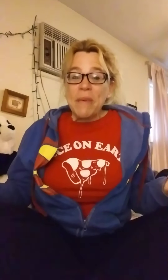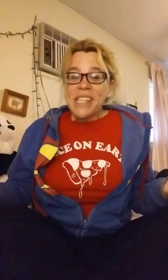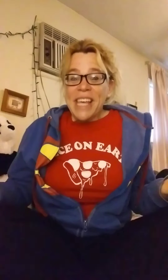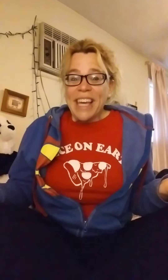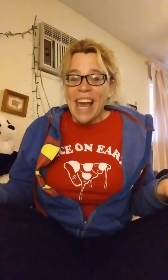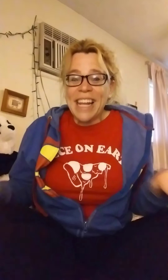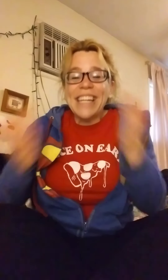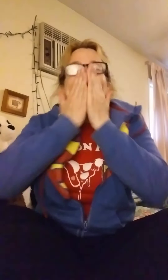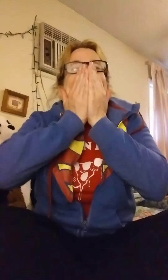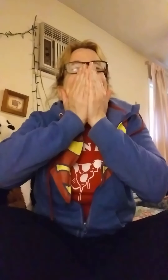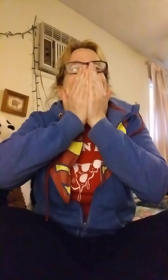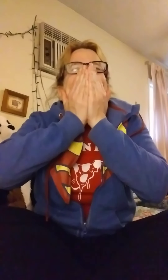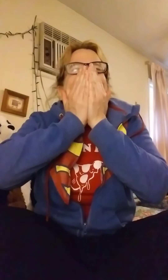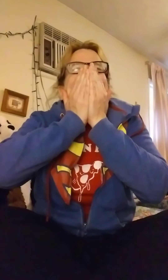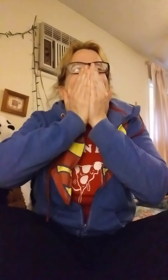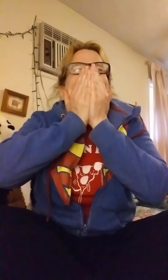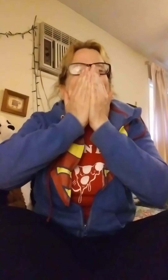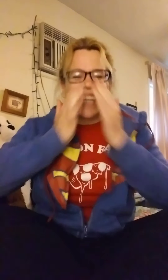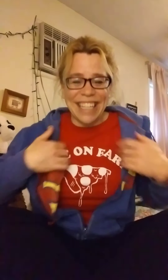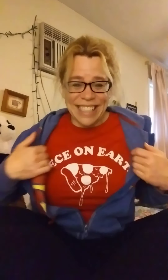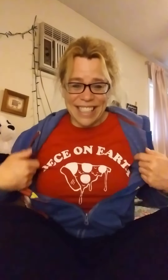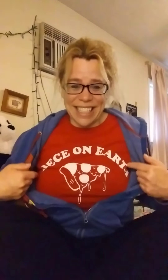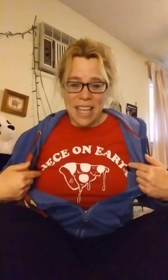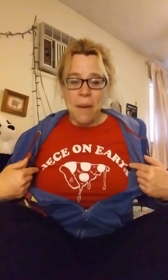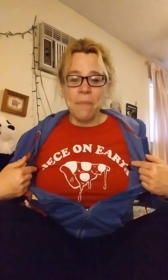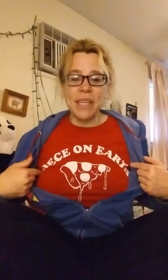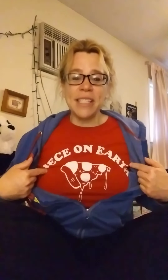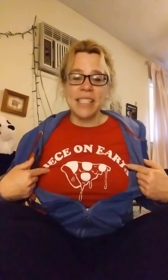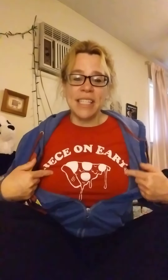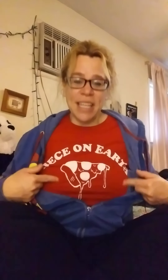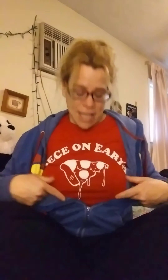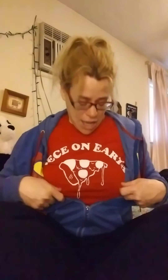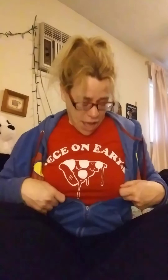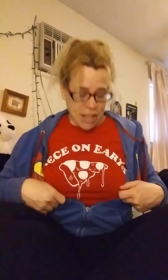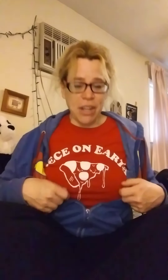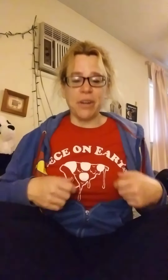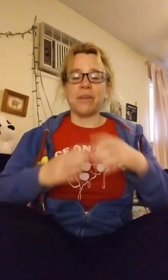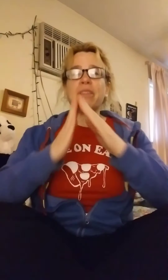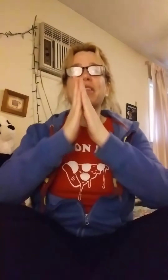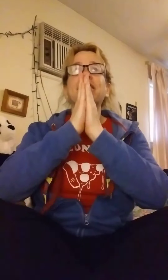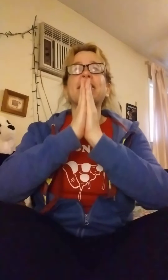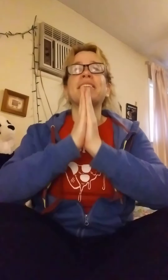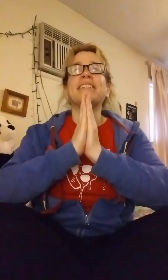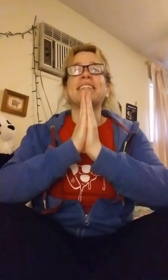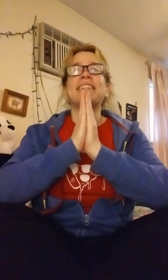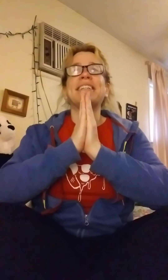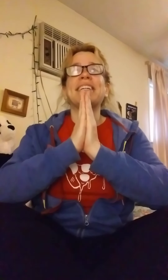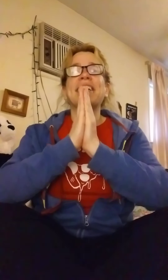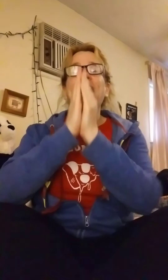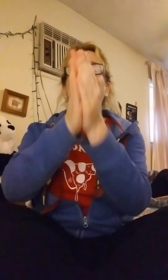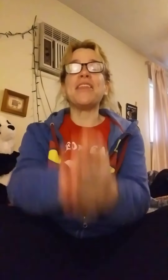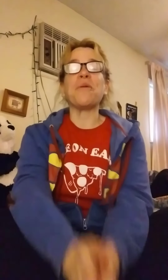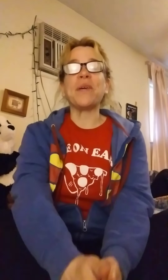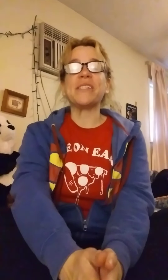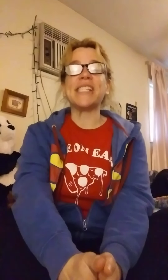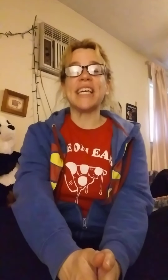pizza again. It says, peace on earth. I thought we could sing